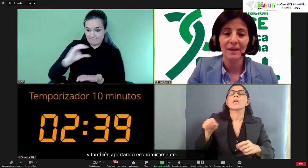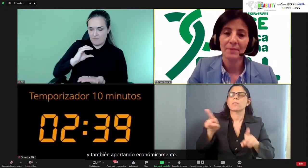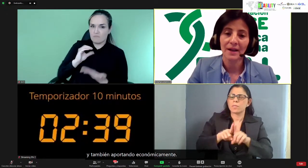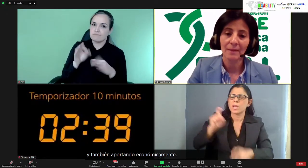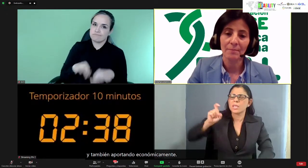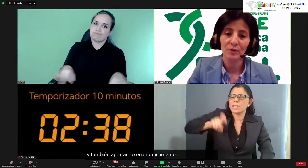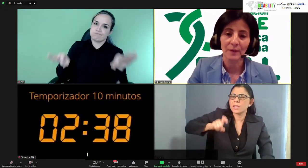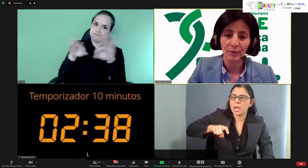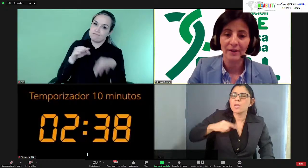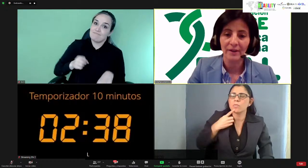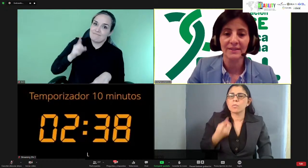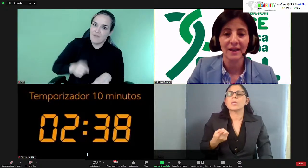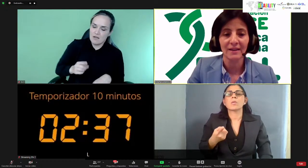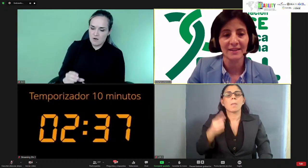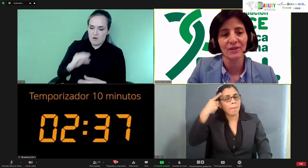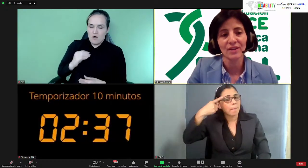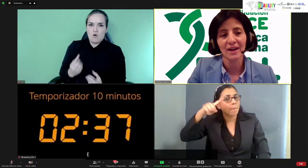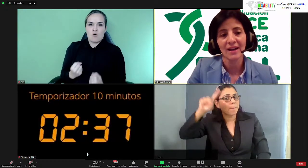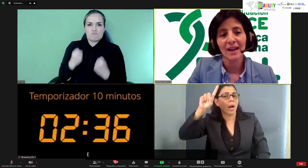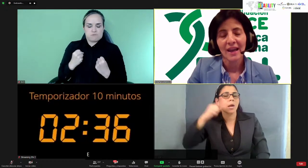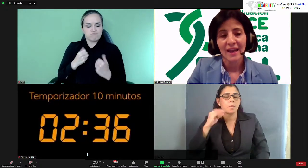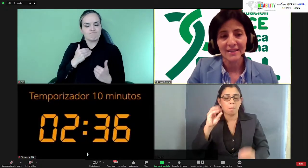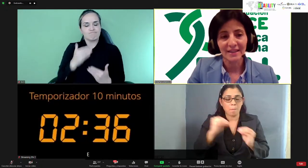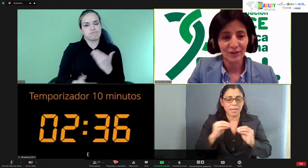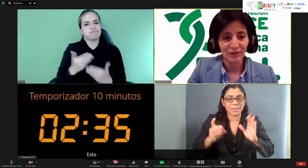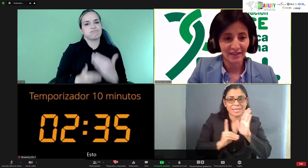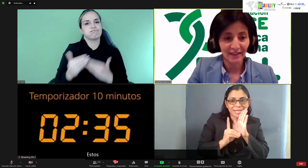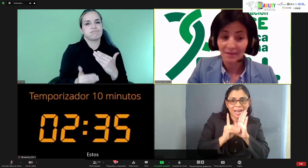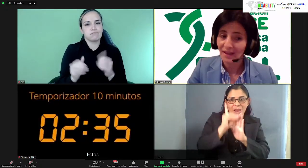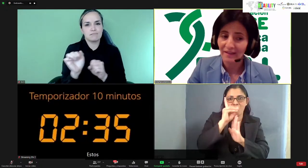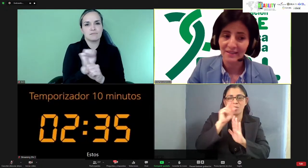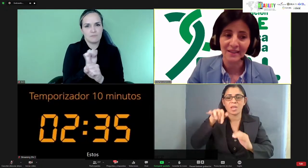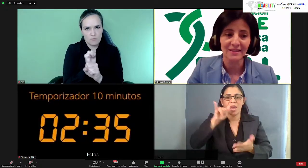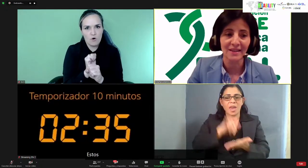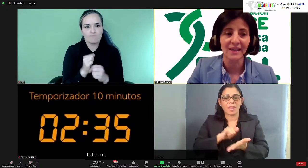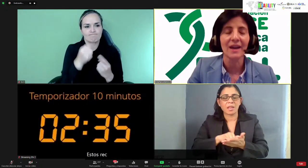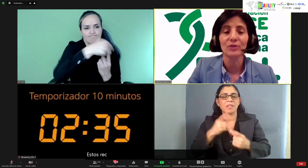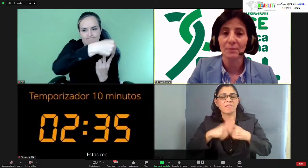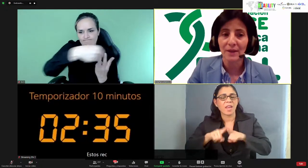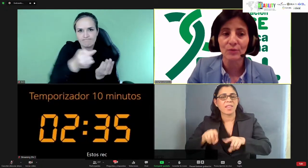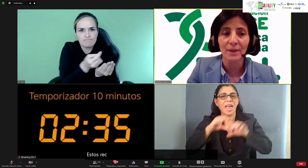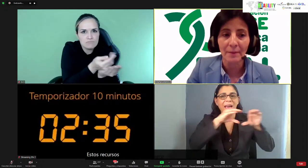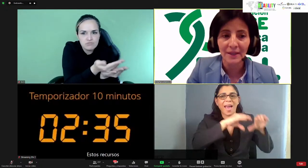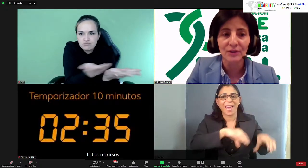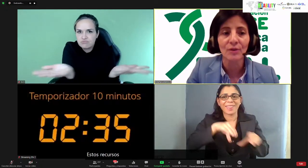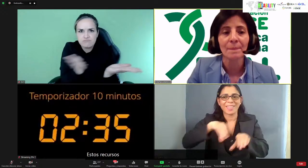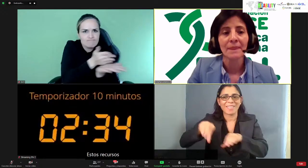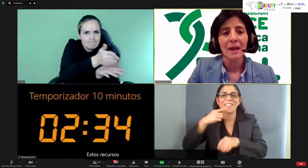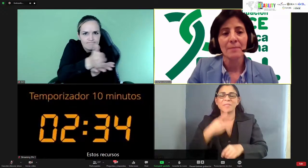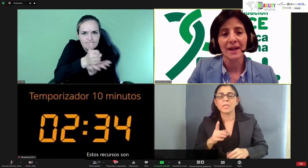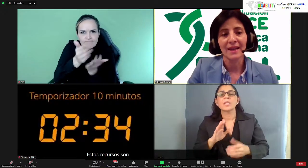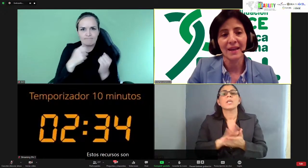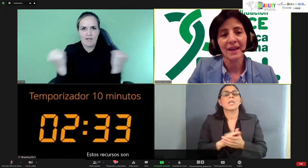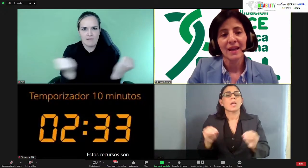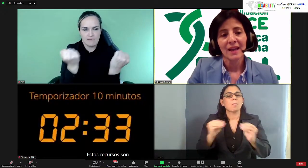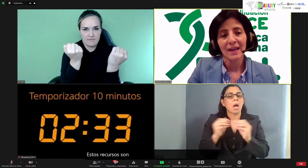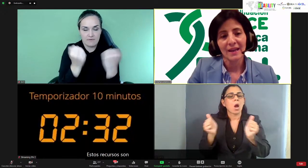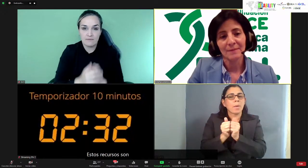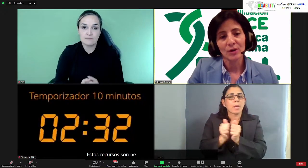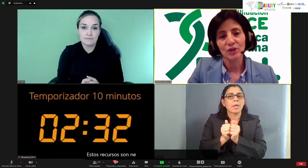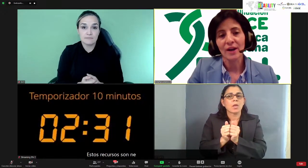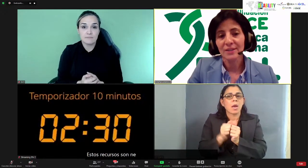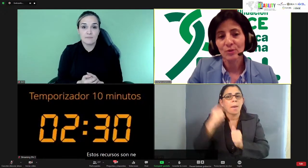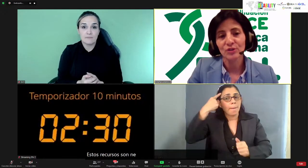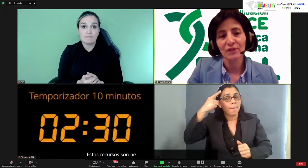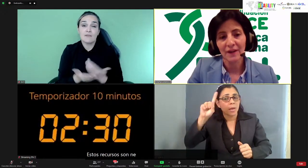are so very needed to be able to develop these and other activities so i